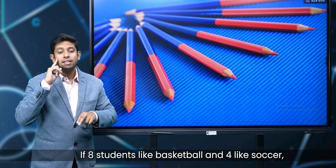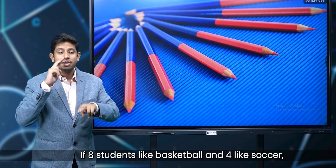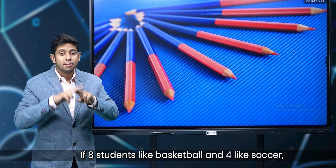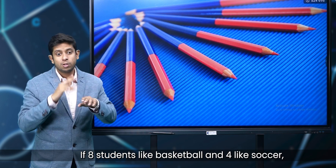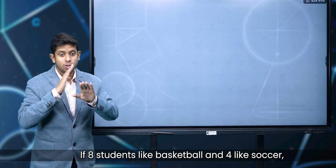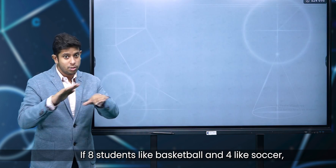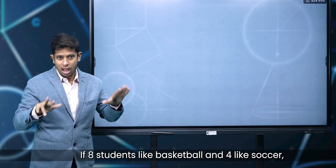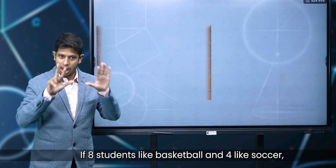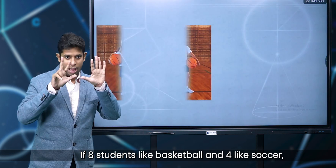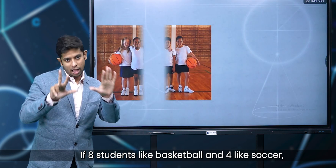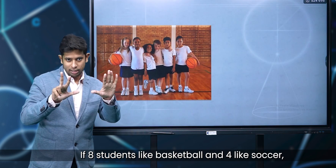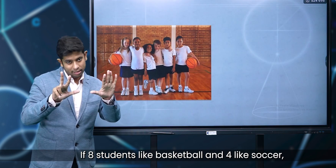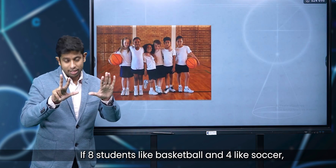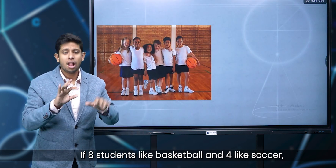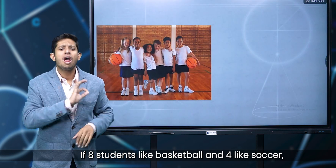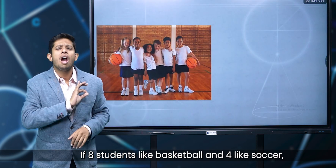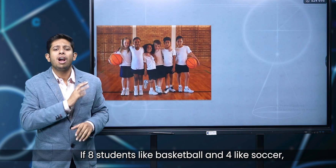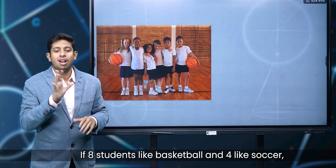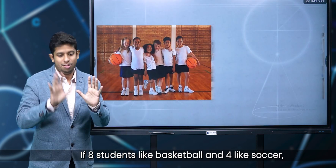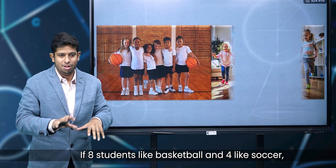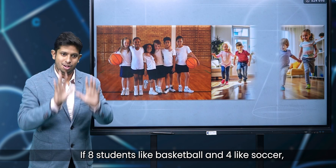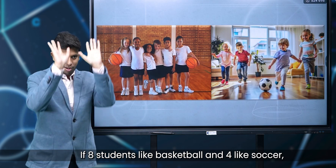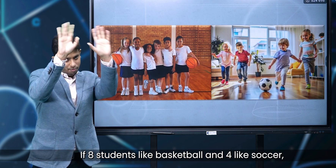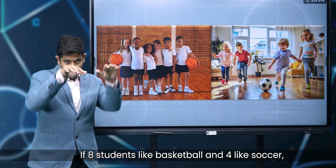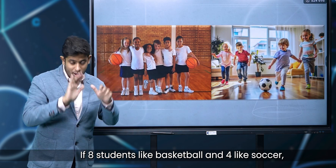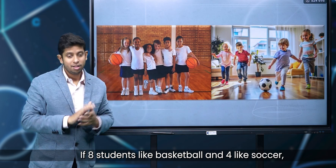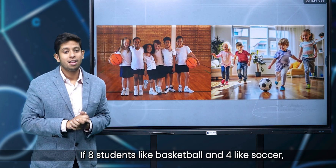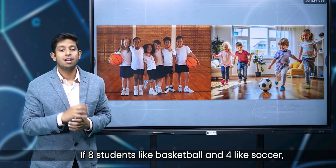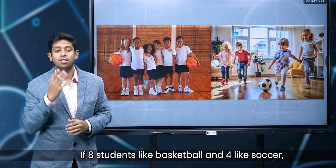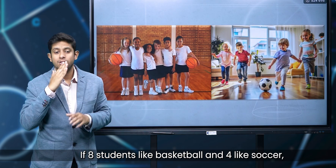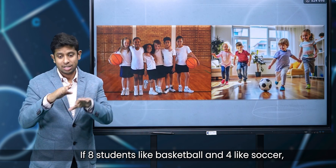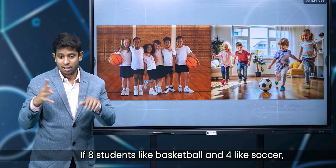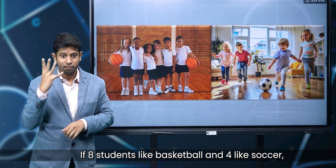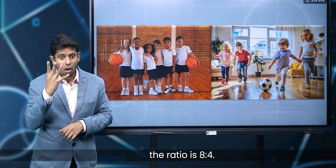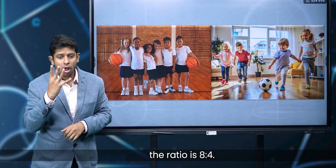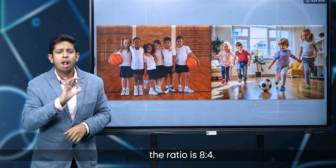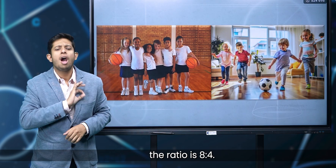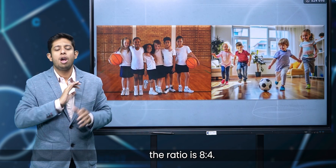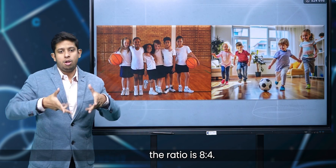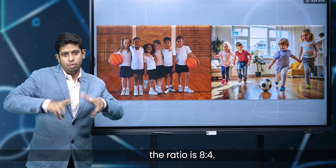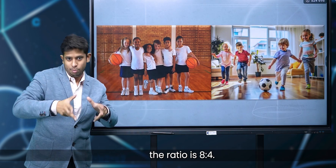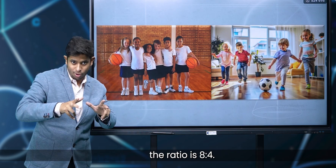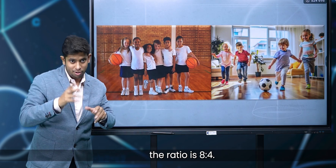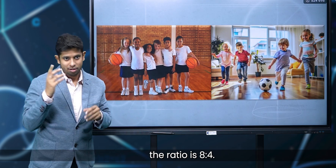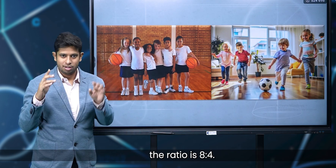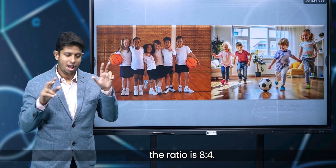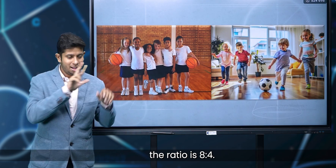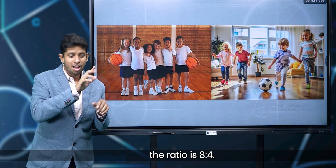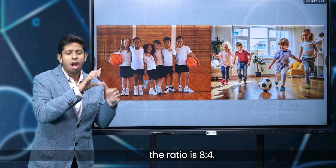If 8 students likes basketball and 4 like soccer, the ratio is 8:4.